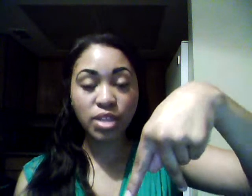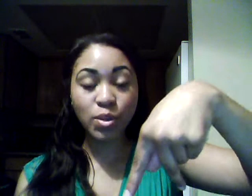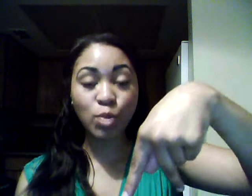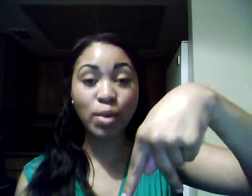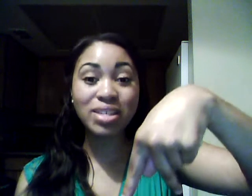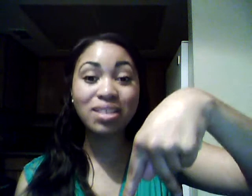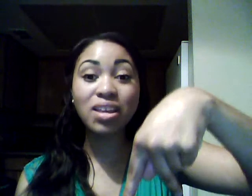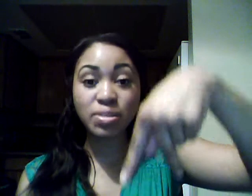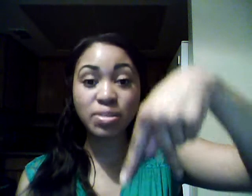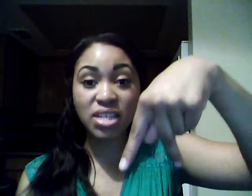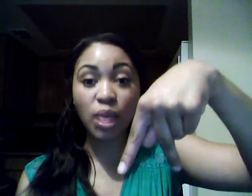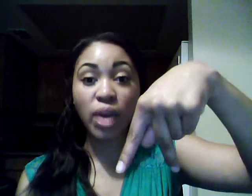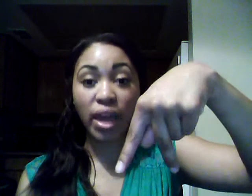is going to be basically an upside down K.